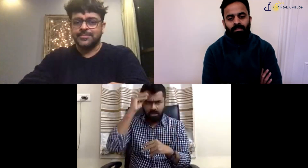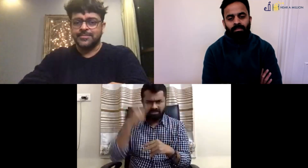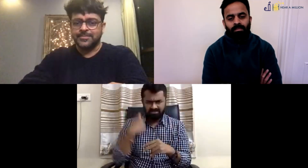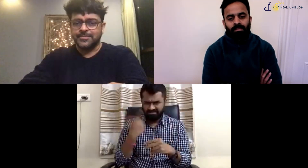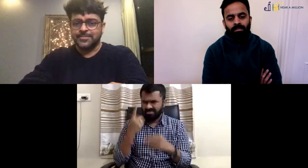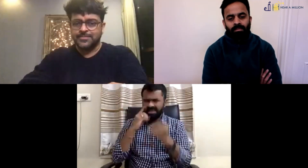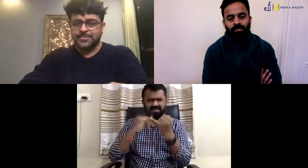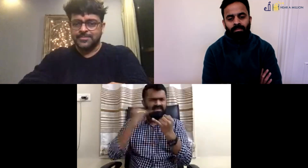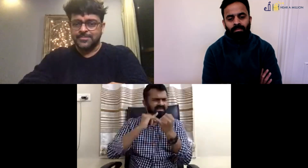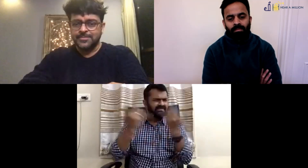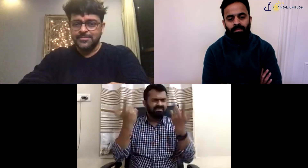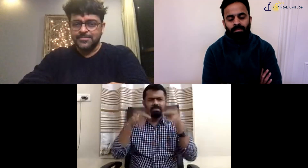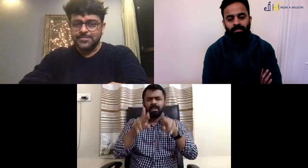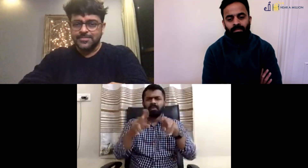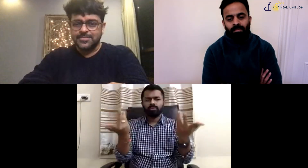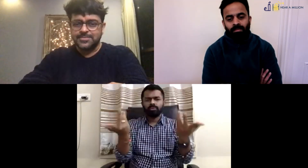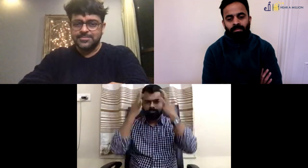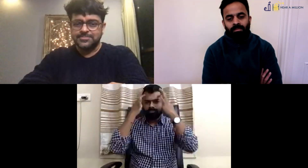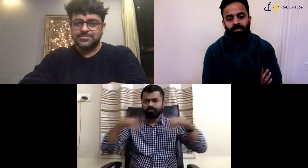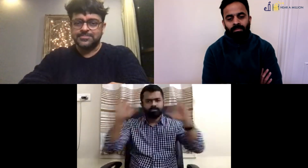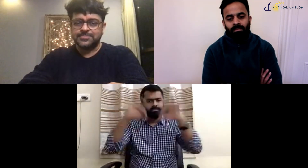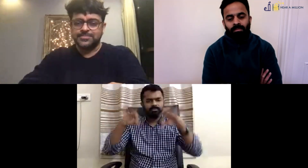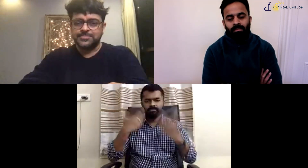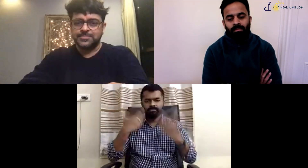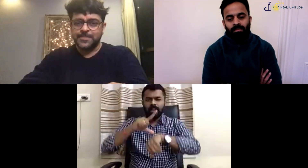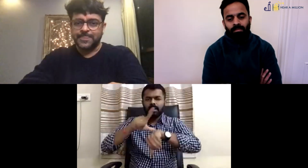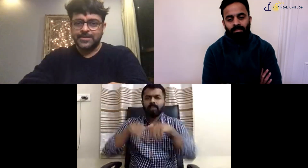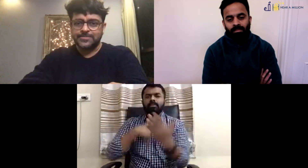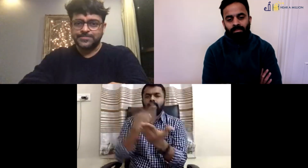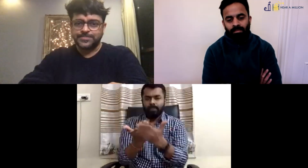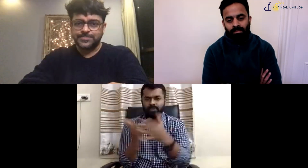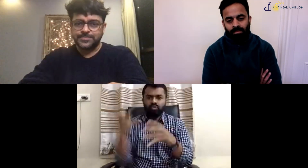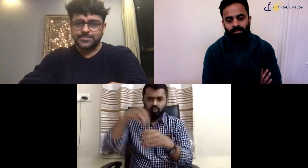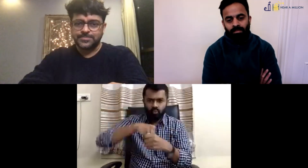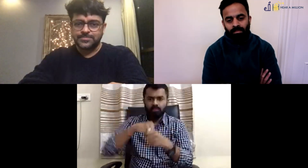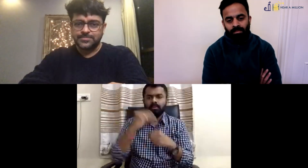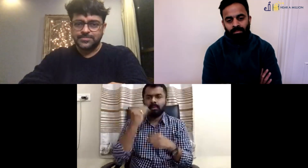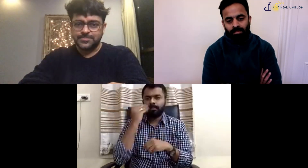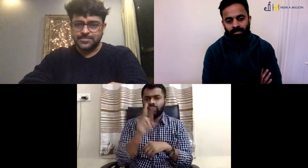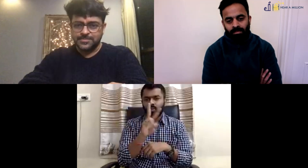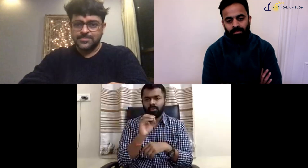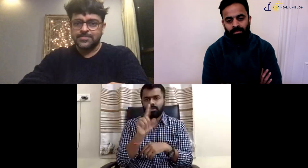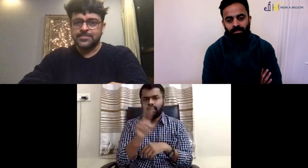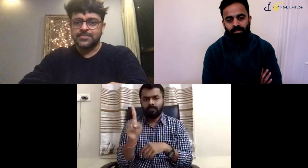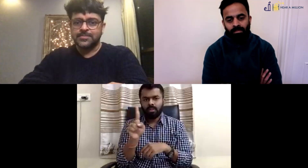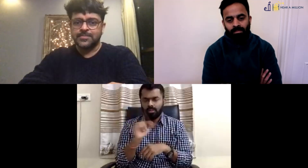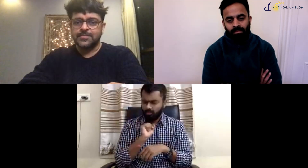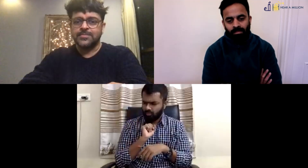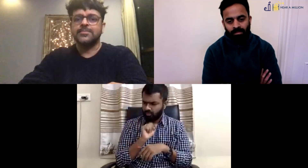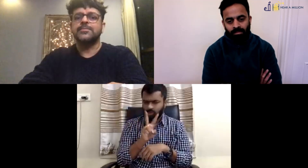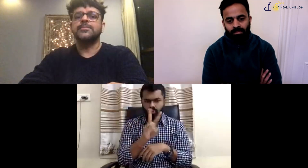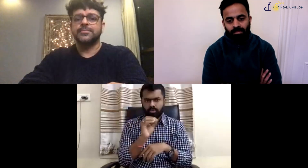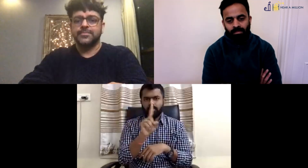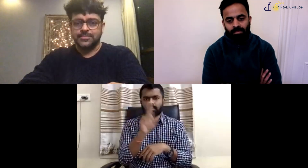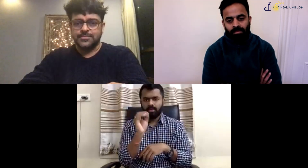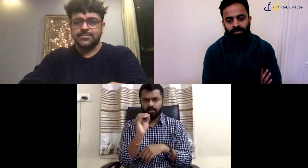it's better you can learn and you can join the ISLTT course. I wasn't aware what it actually means. So I applied for that course